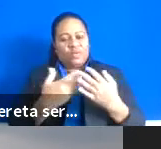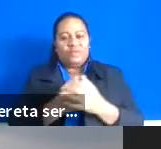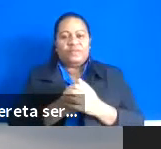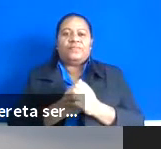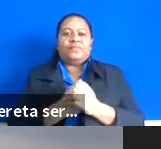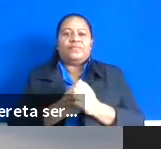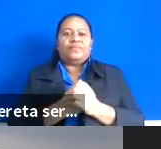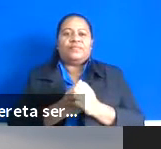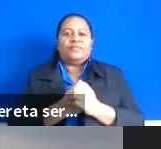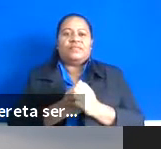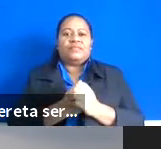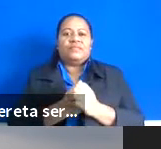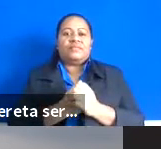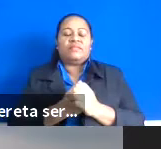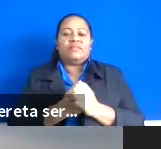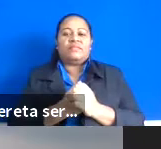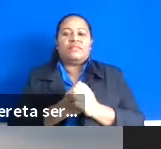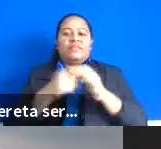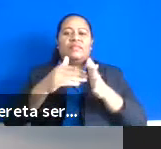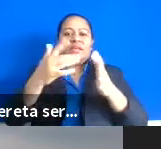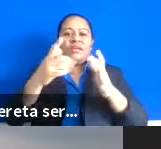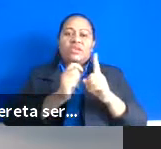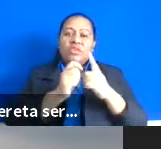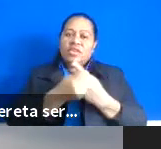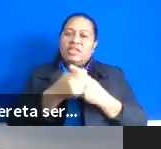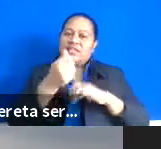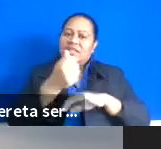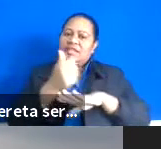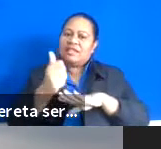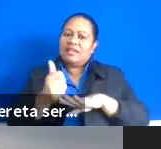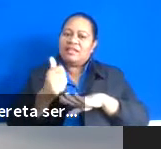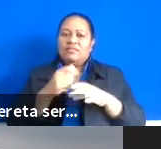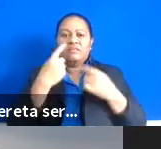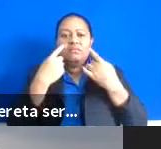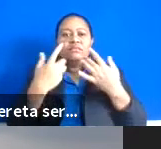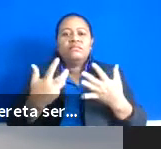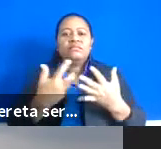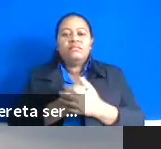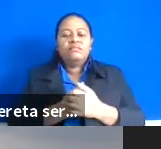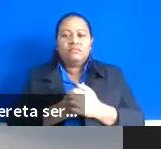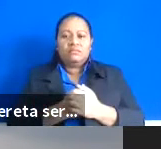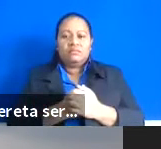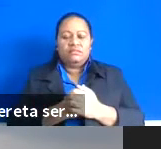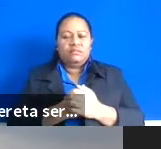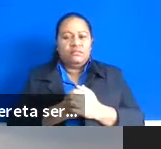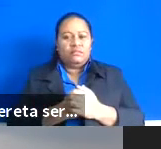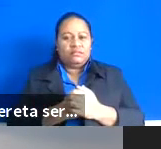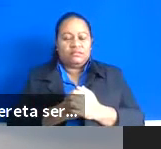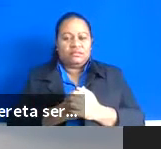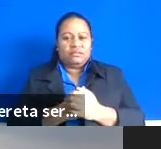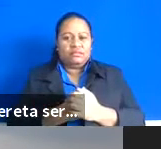presenting on traditional governance and resource management. Maxine, over to you.